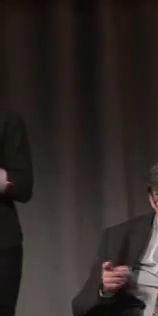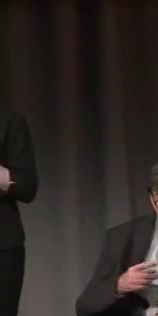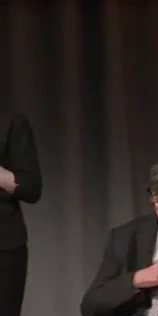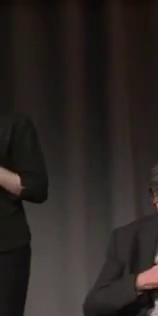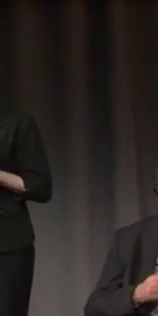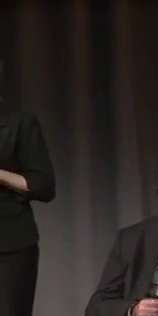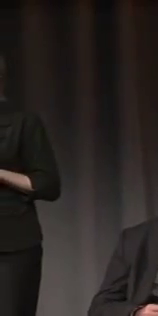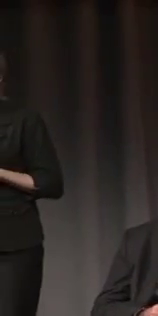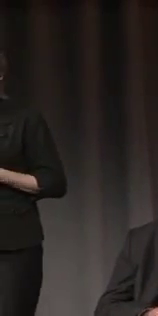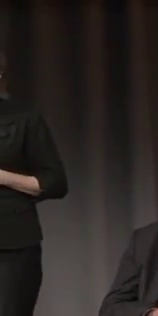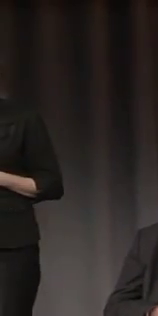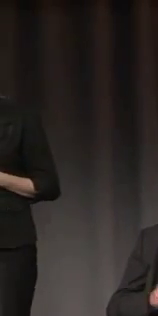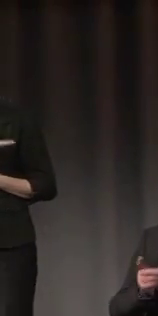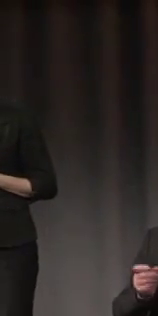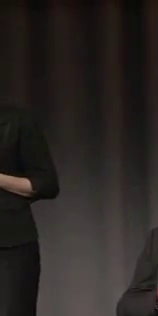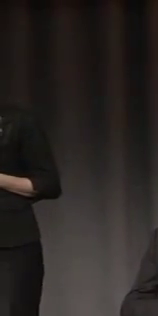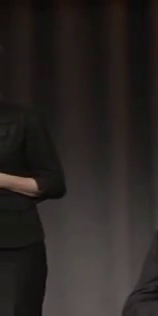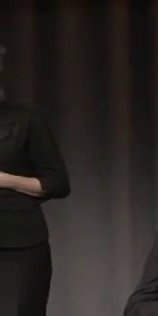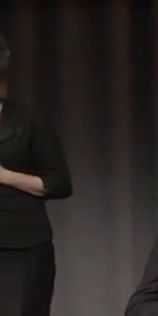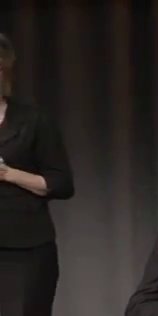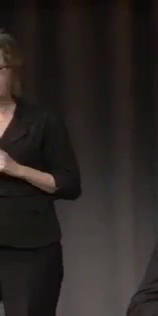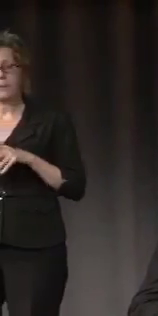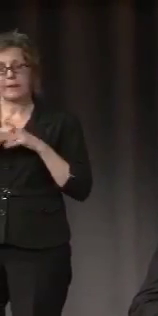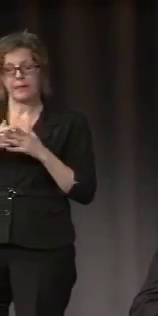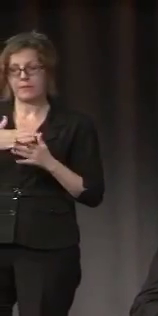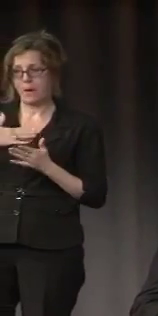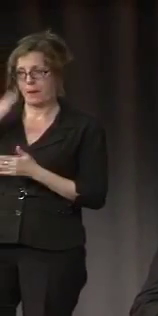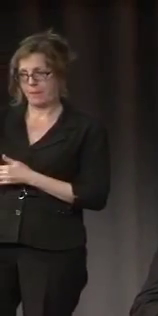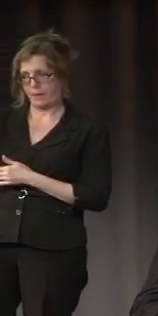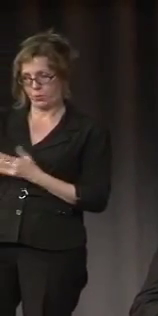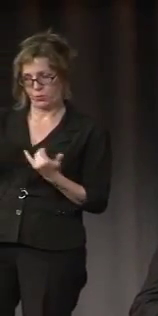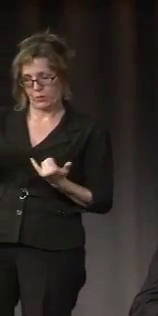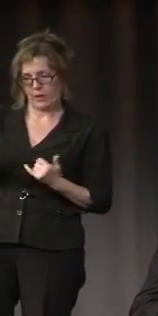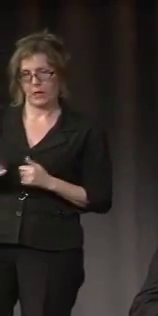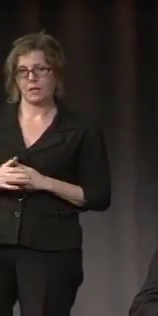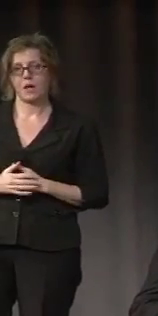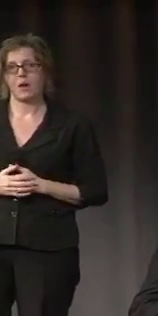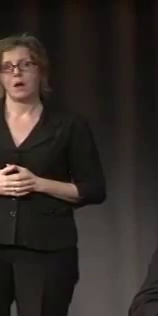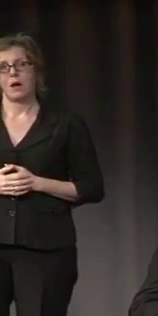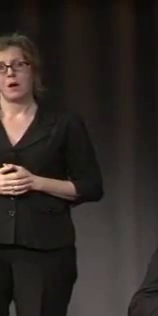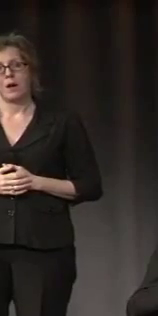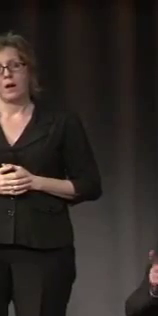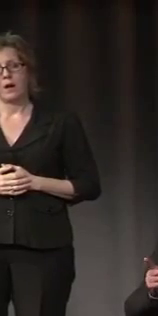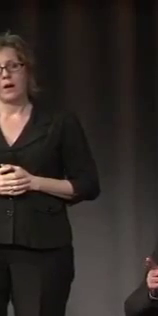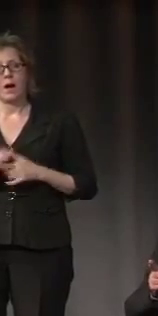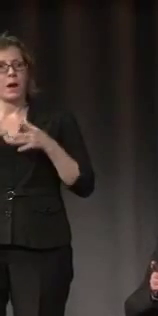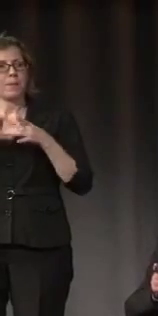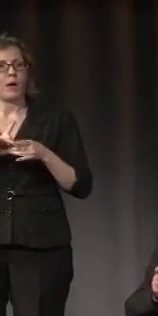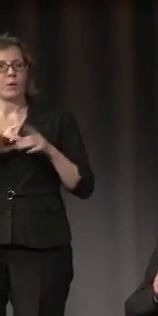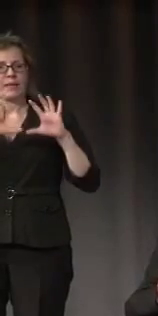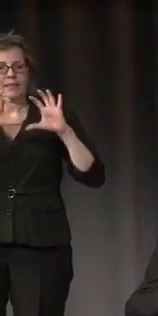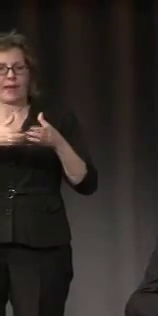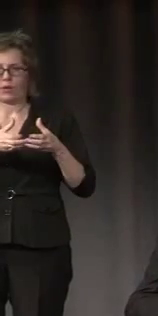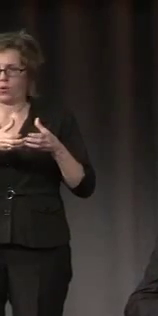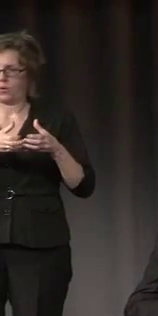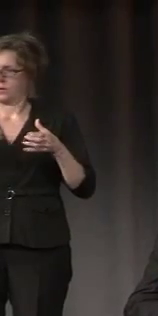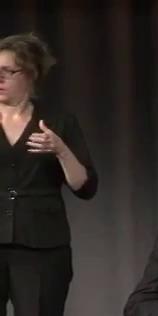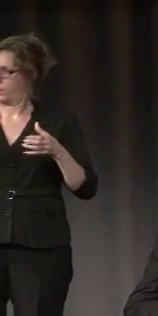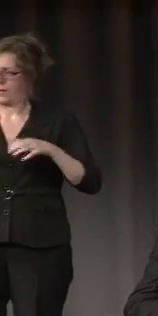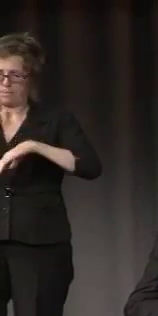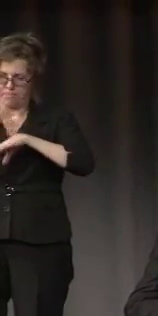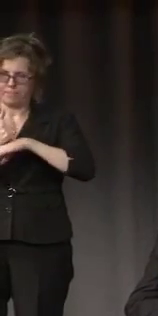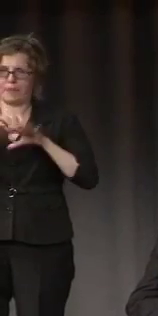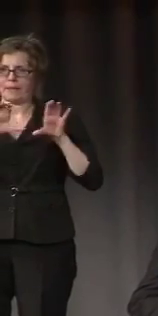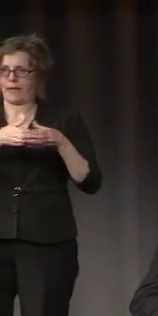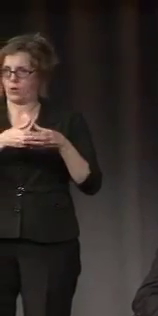the one of the things which was at the beginning of the paper which are today, which is about category making and the fact